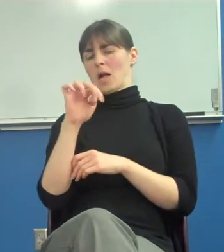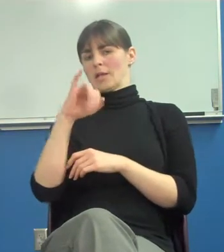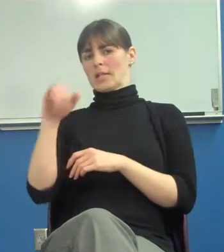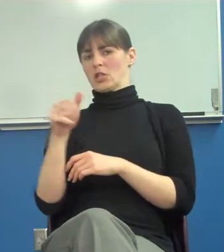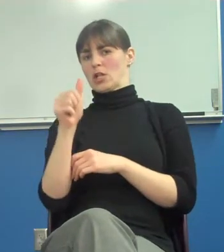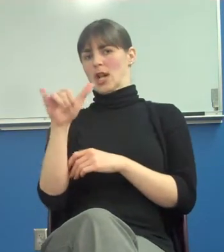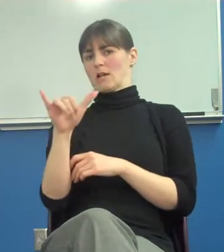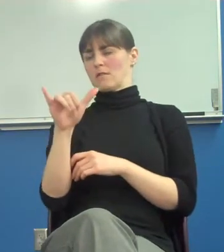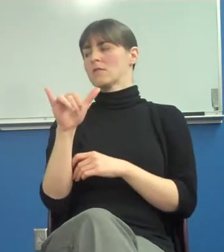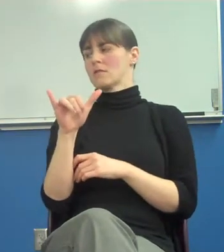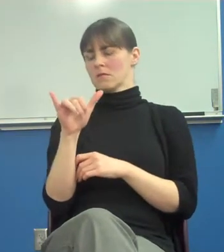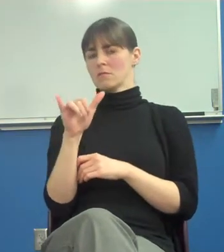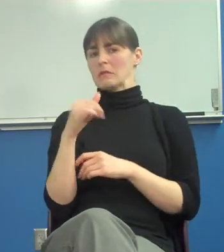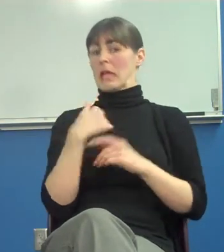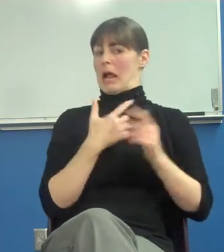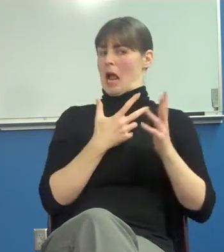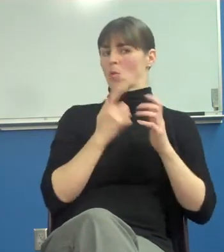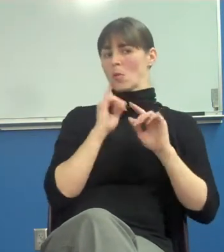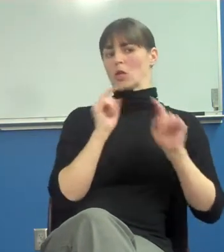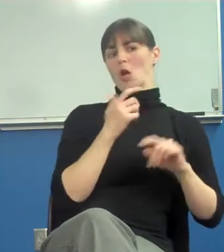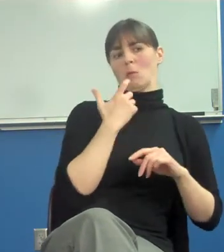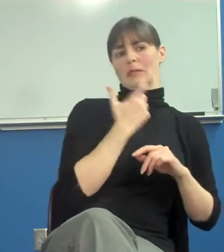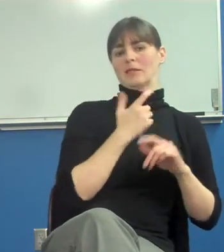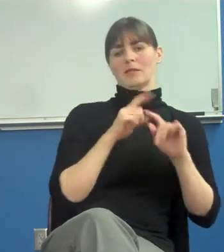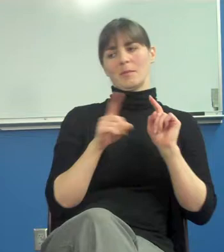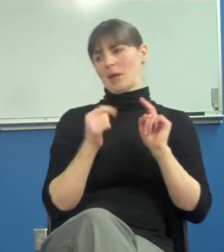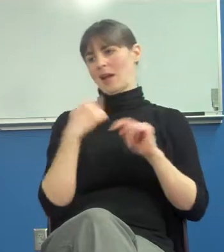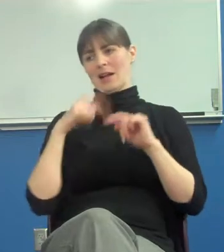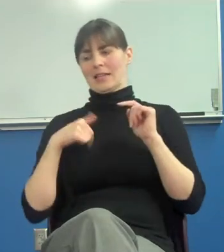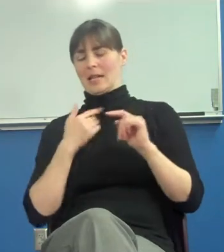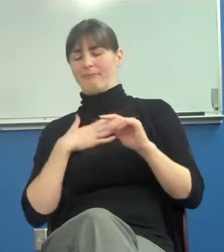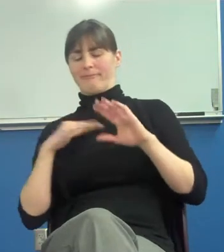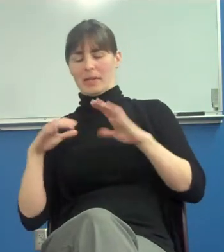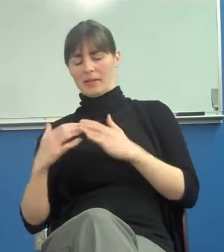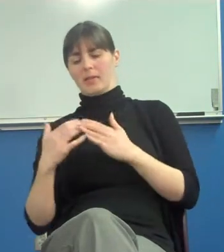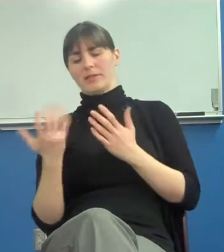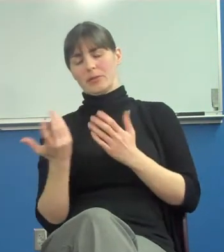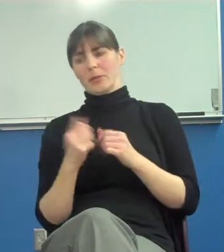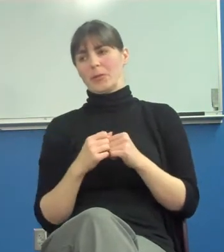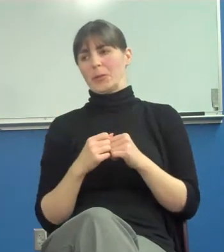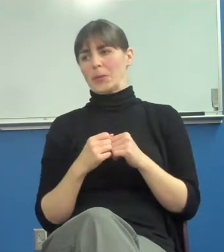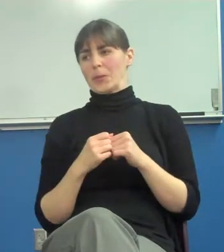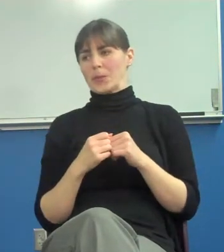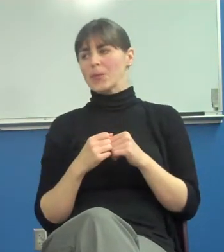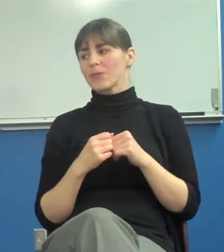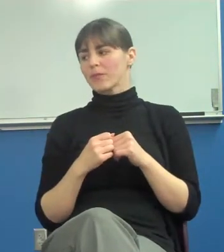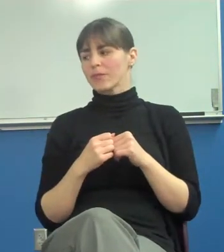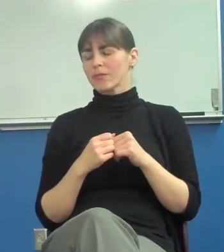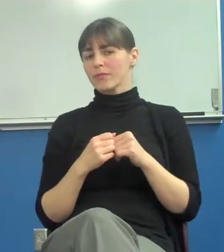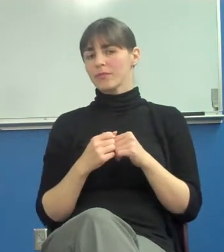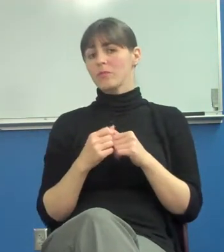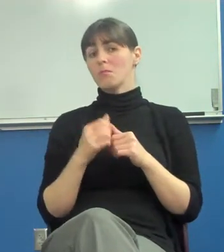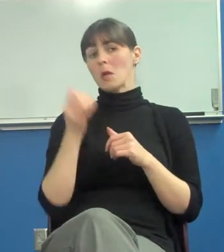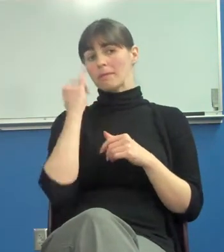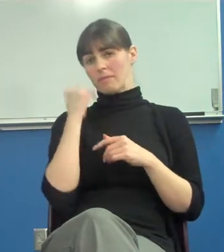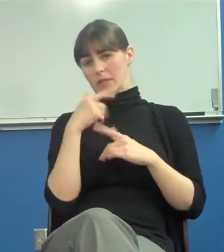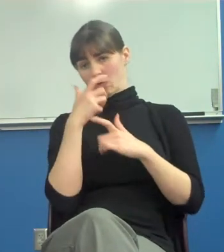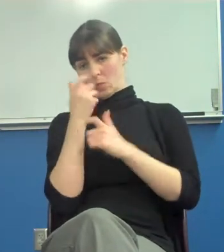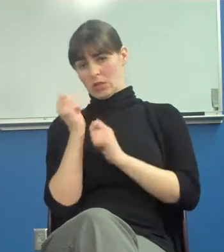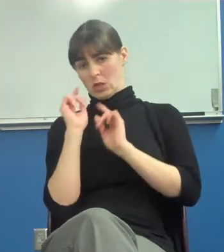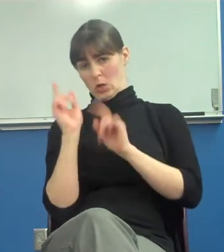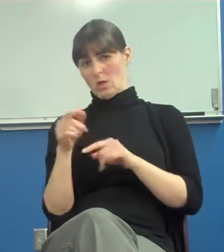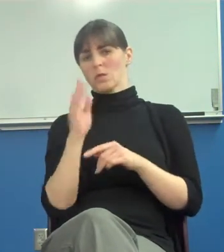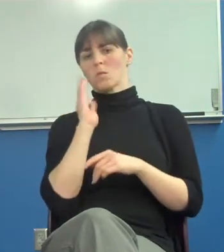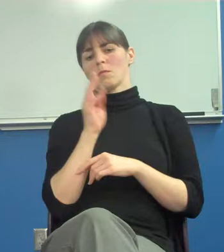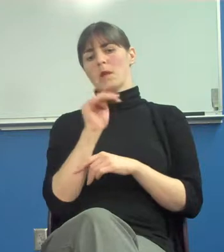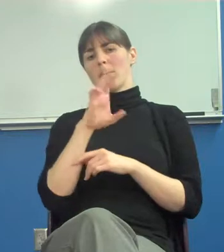I would love to go see, but I will be in class. So I can't. But if you're interested in going, it will be on